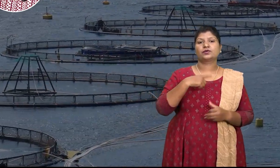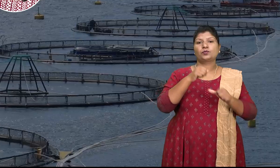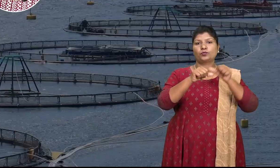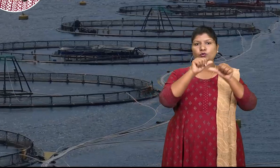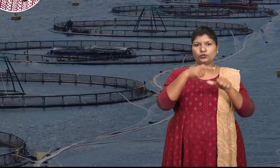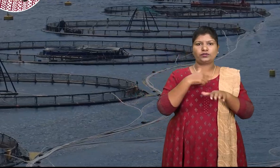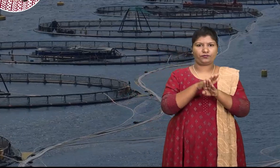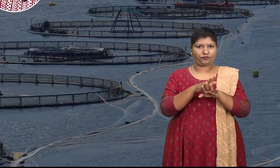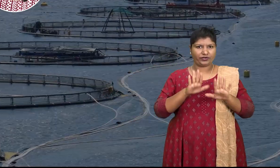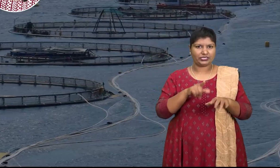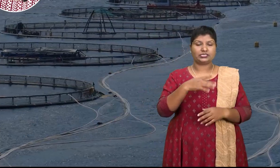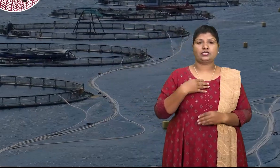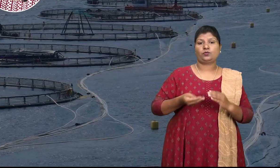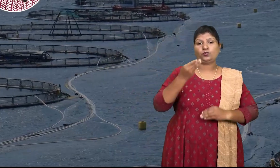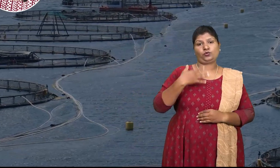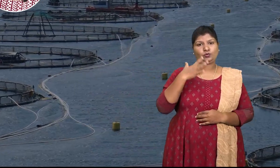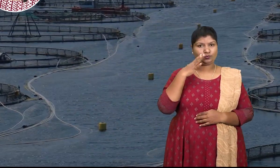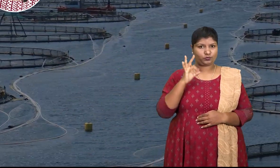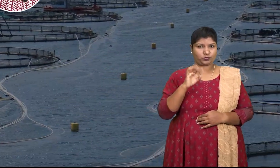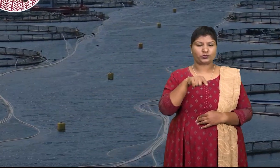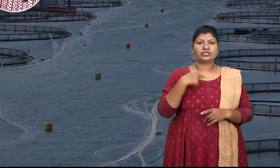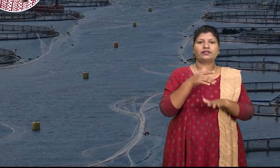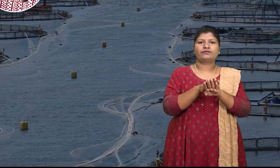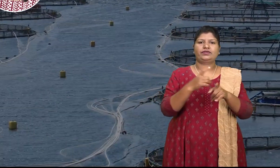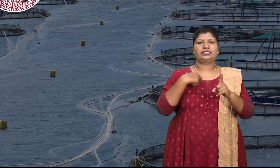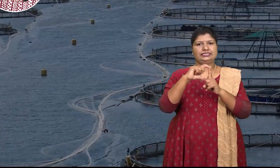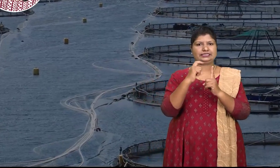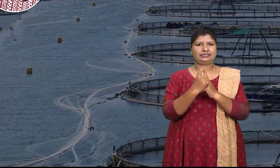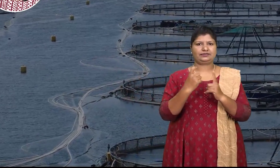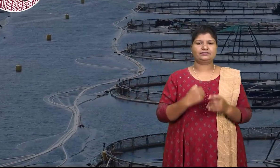processing of fish is very important in fish culture.